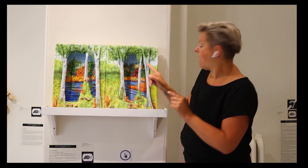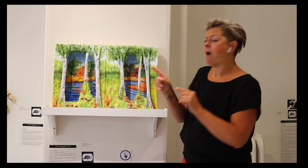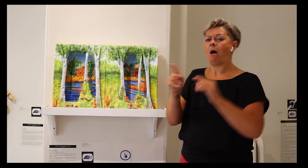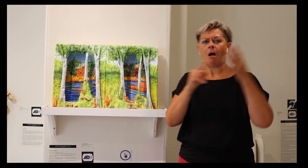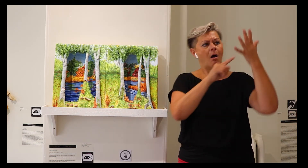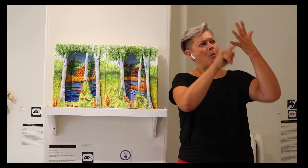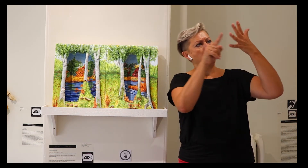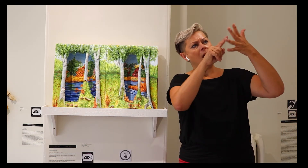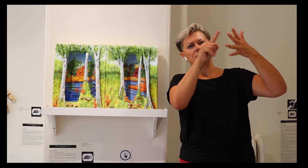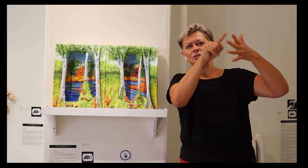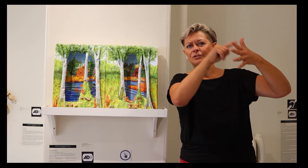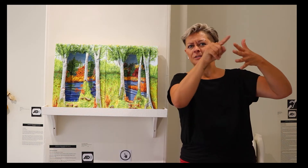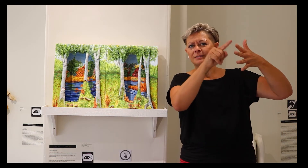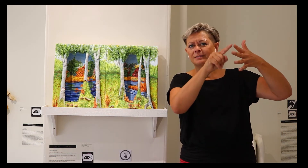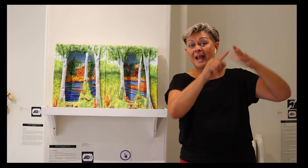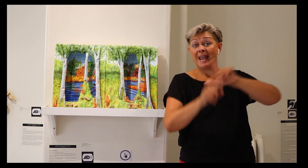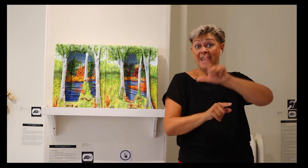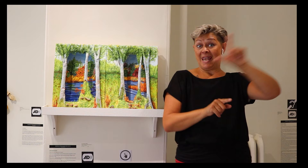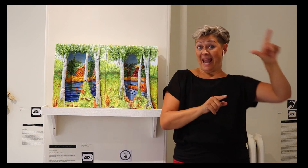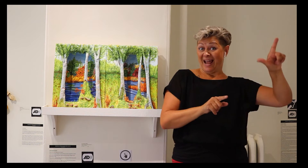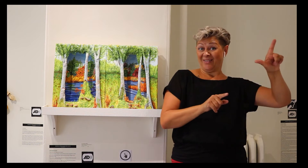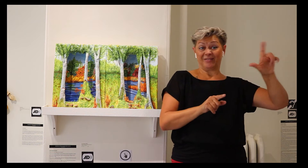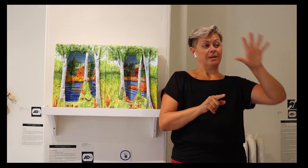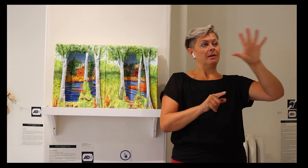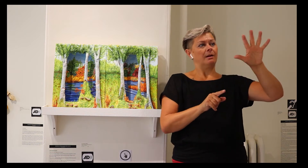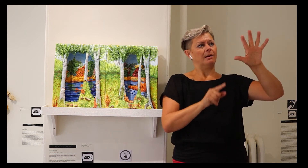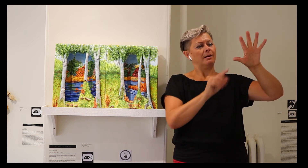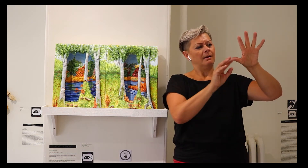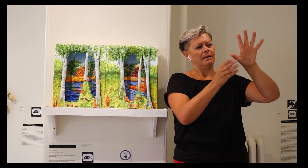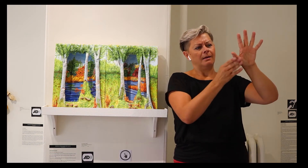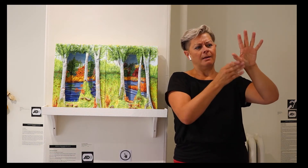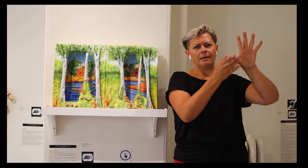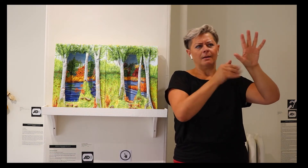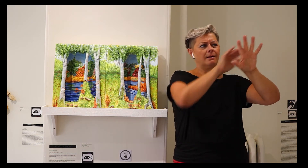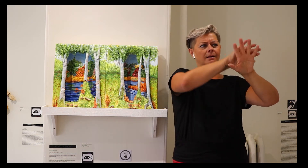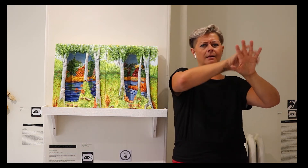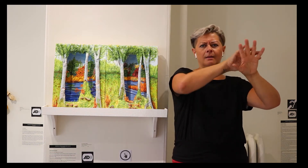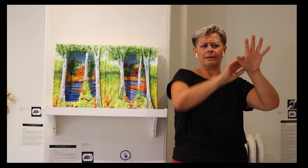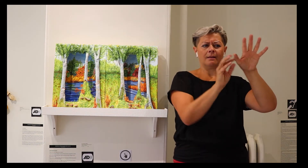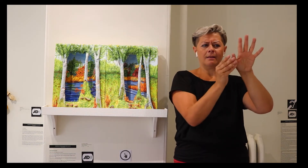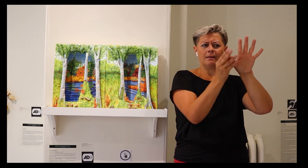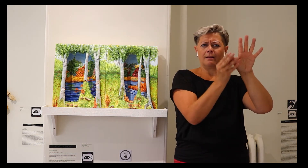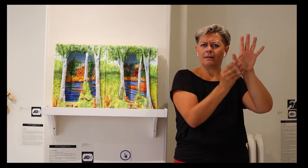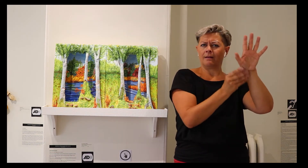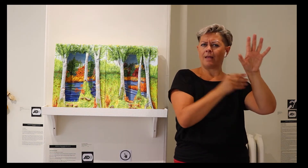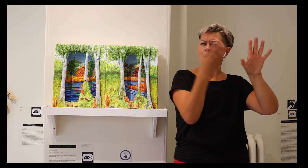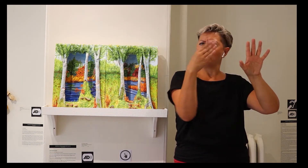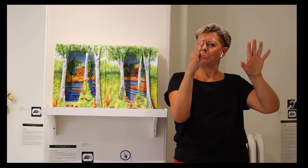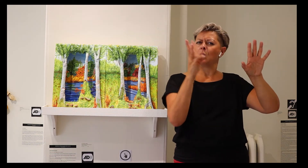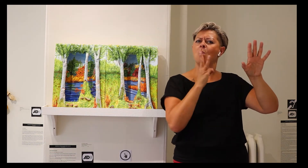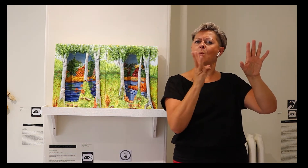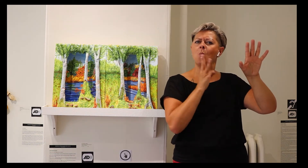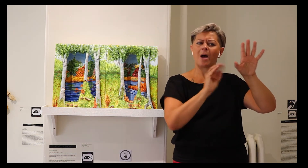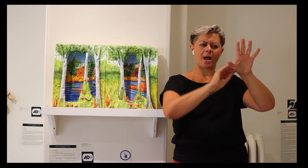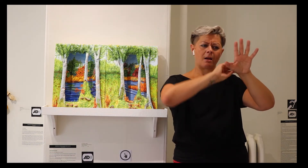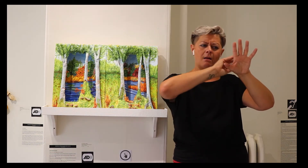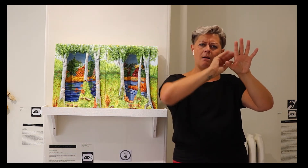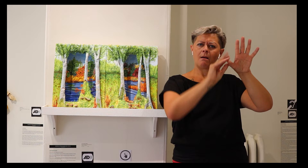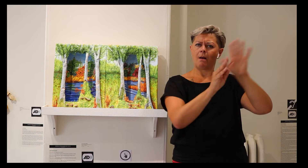the left-hand panel, place your fingers each side of the center tree to feel the ripples captured in the blue water of the